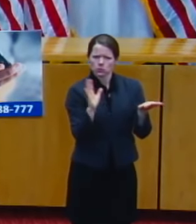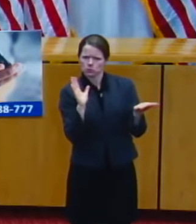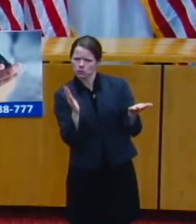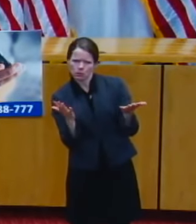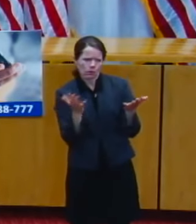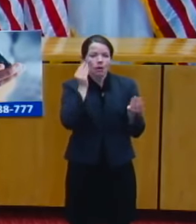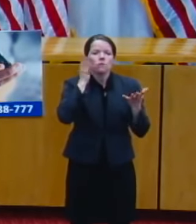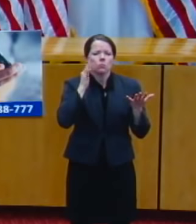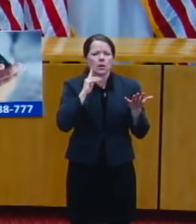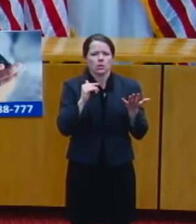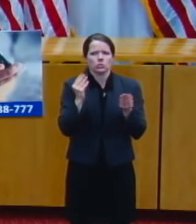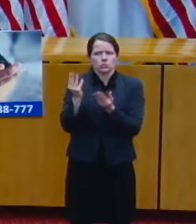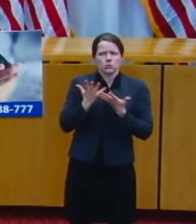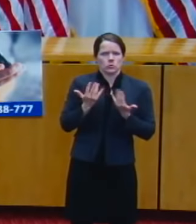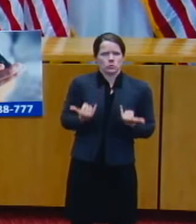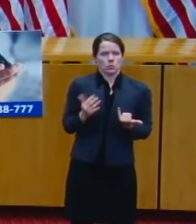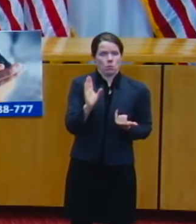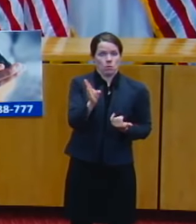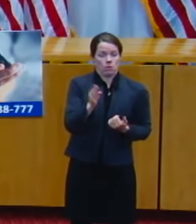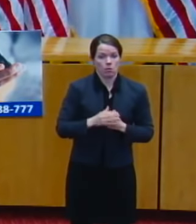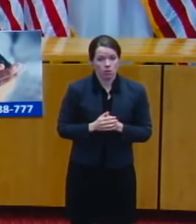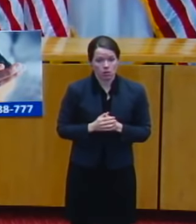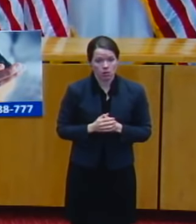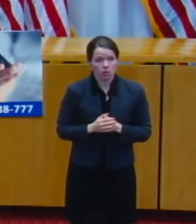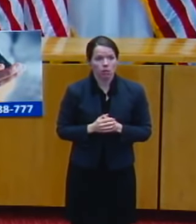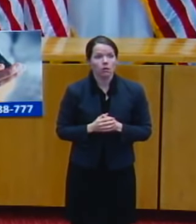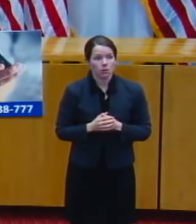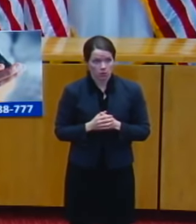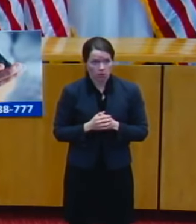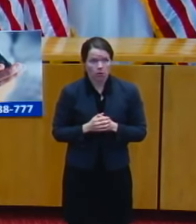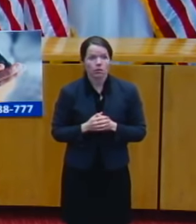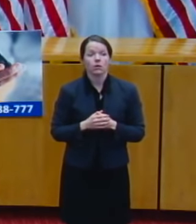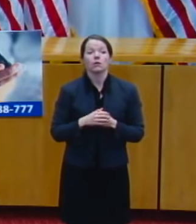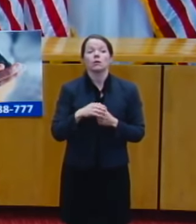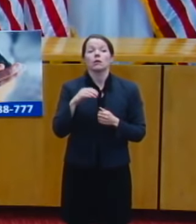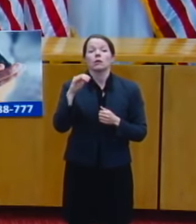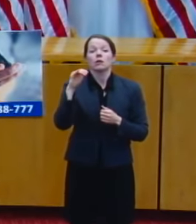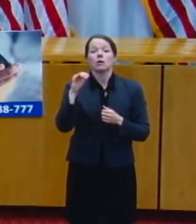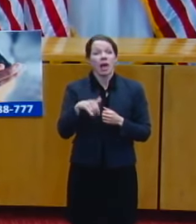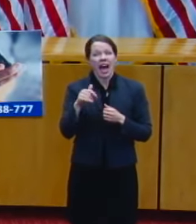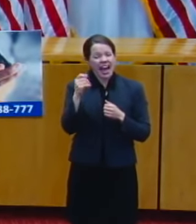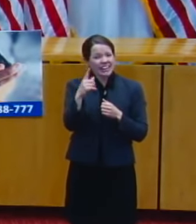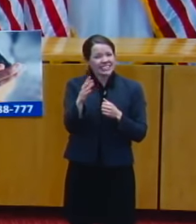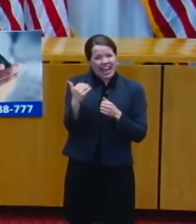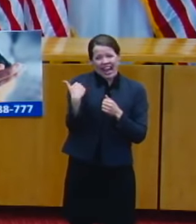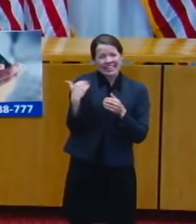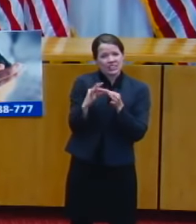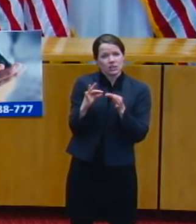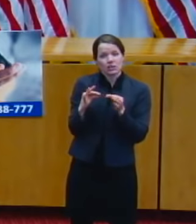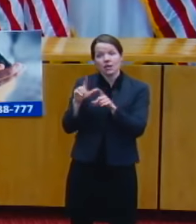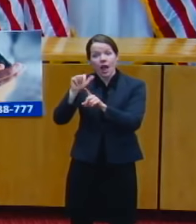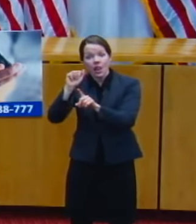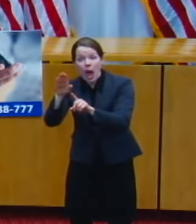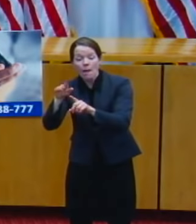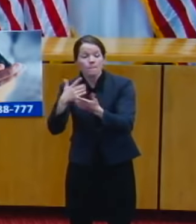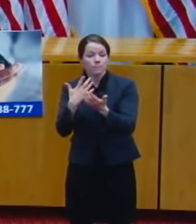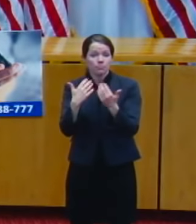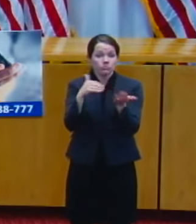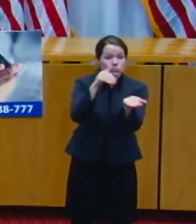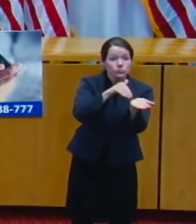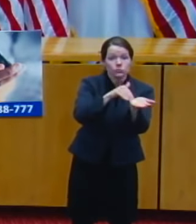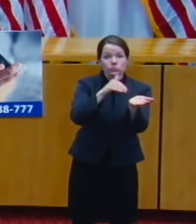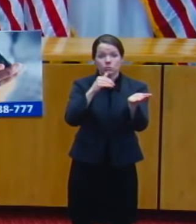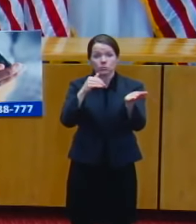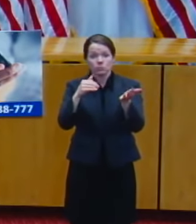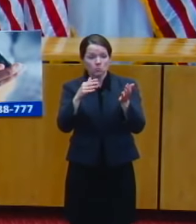to change. The information on race and ethnicity is collected and reported, as I said, by laboratories, healthcare providers, and